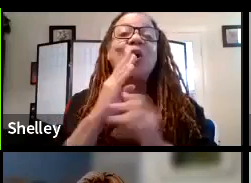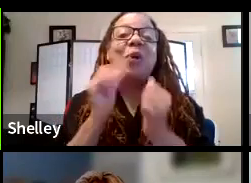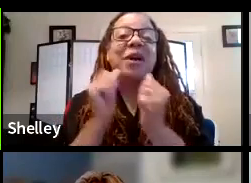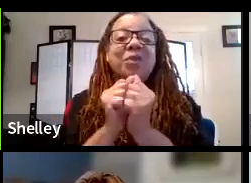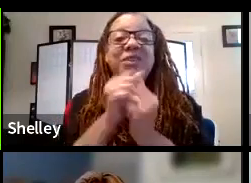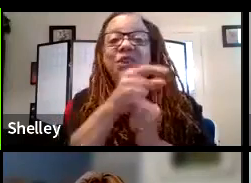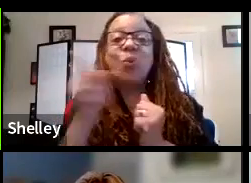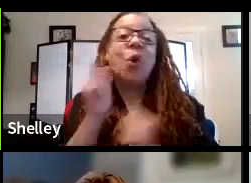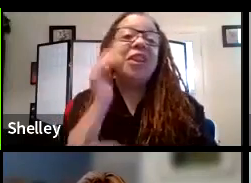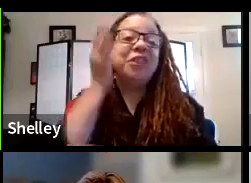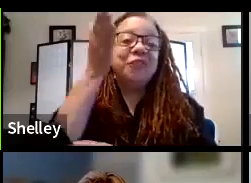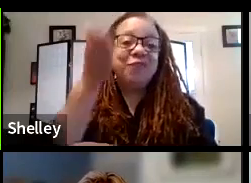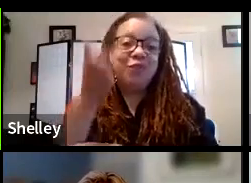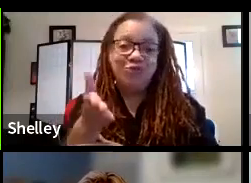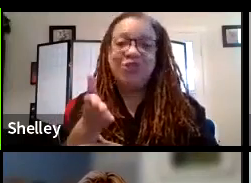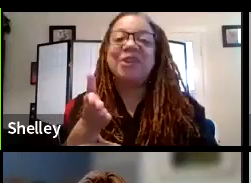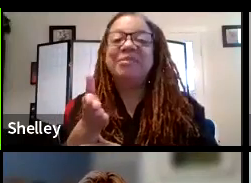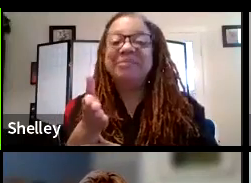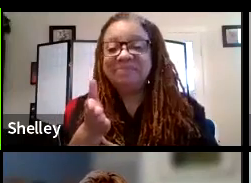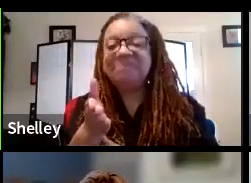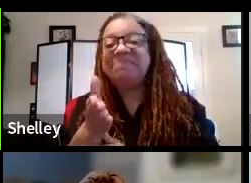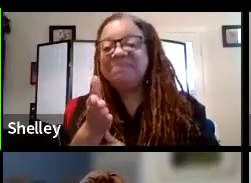future. And